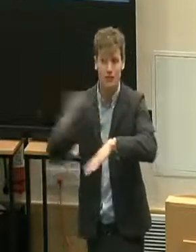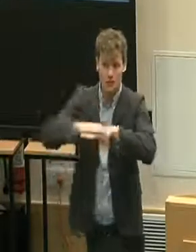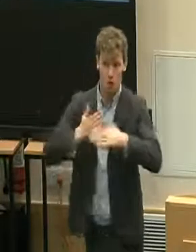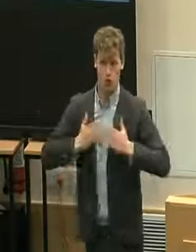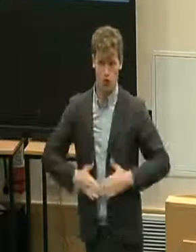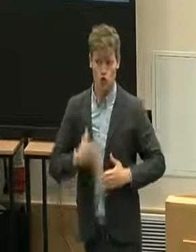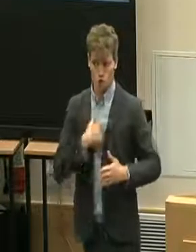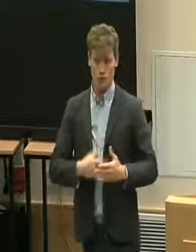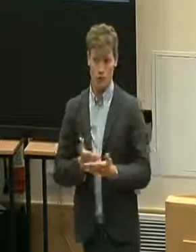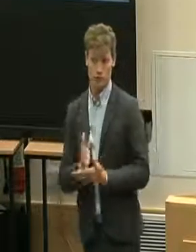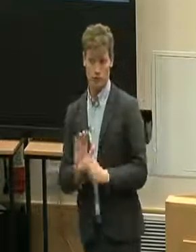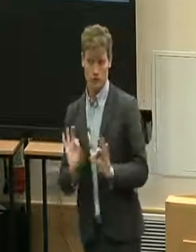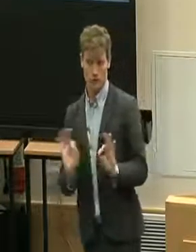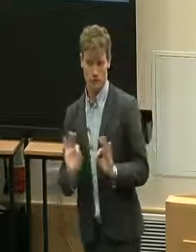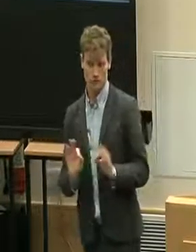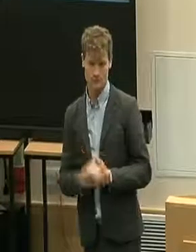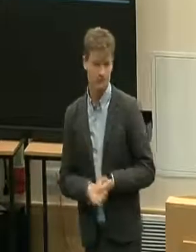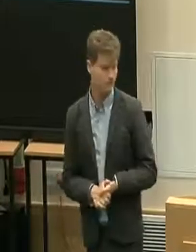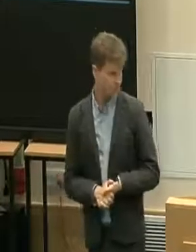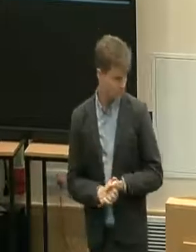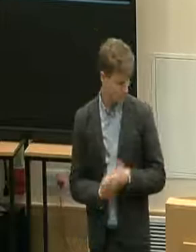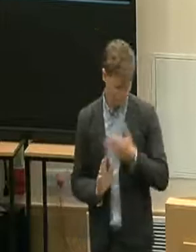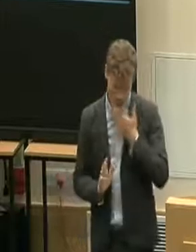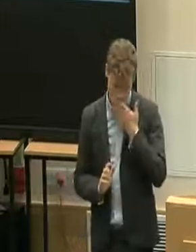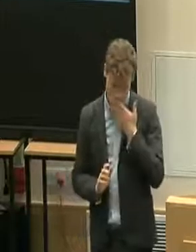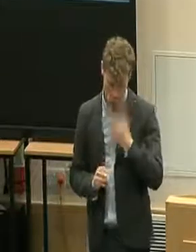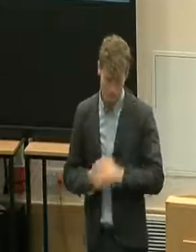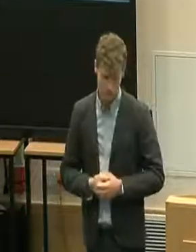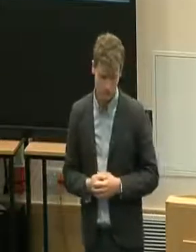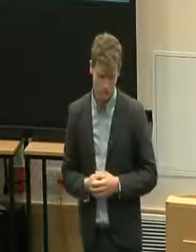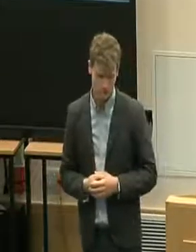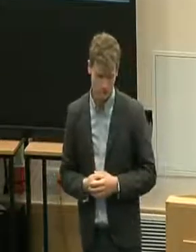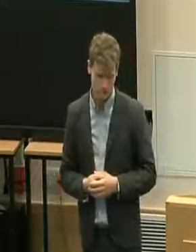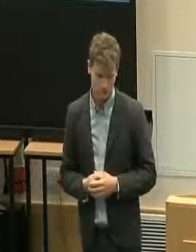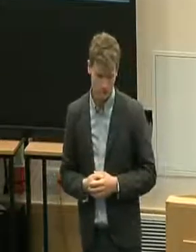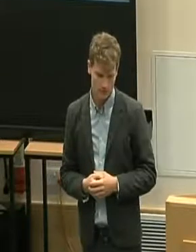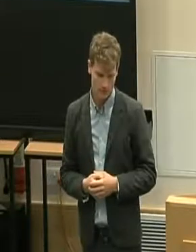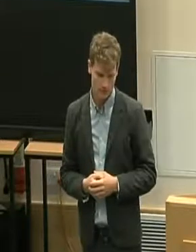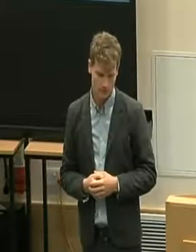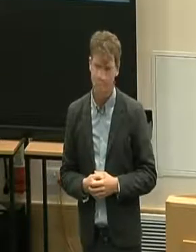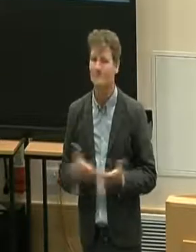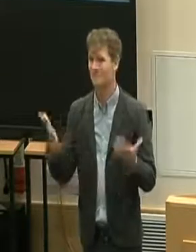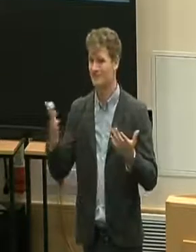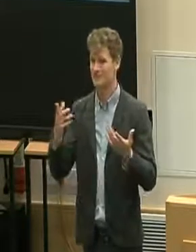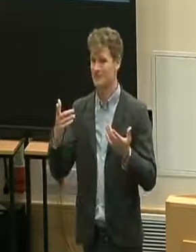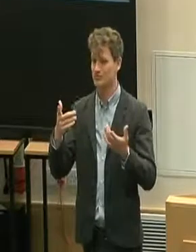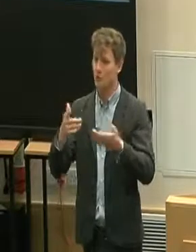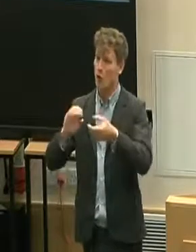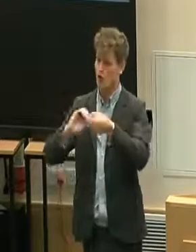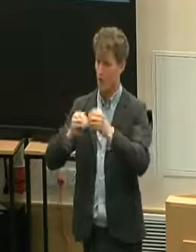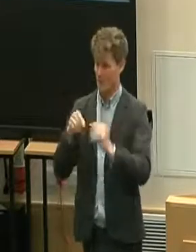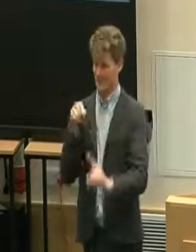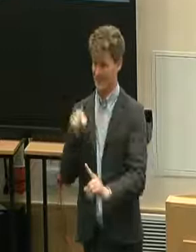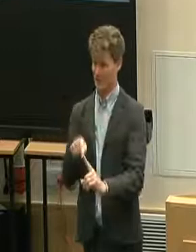outcome generated approach that doesn't have human rights. The conundrum, the problem we